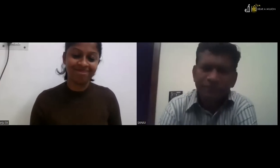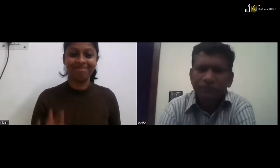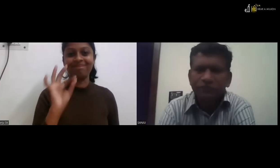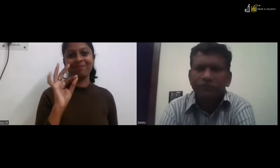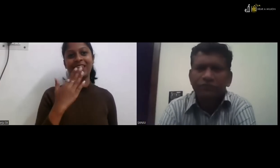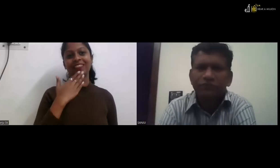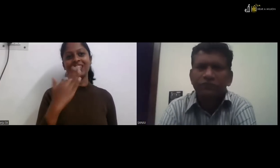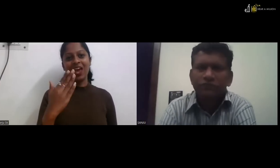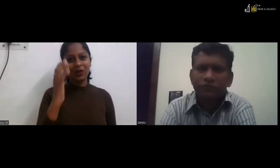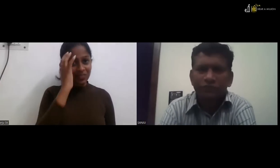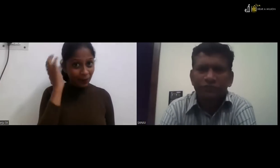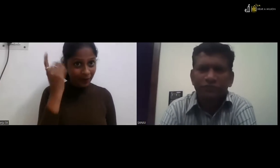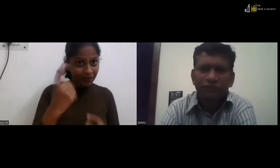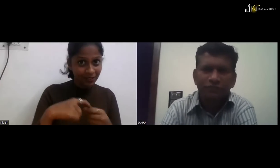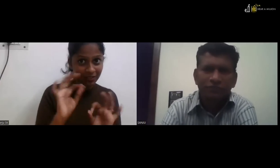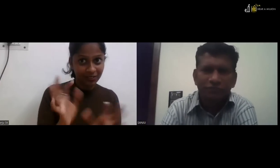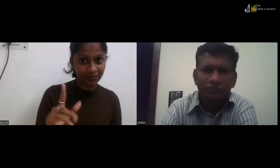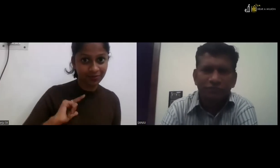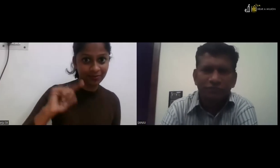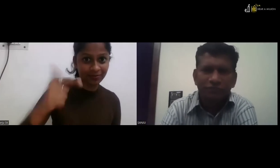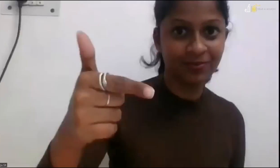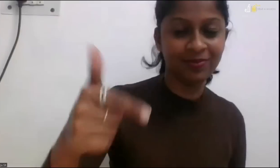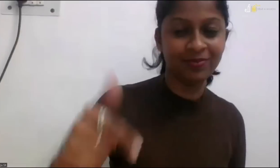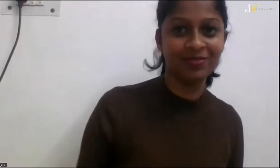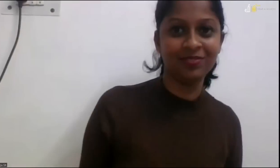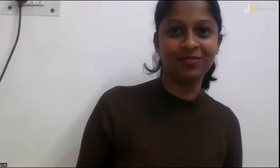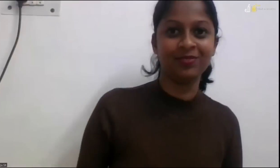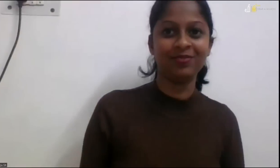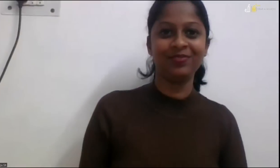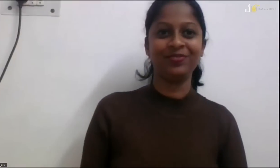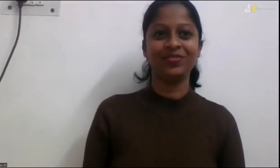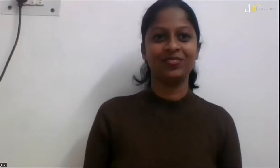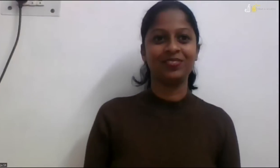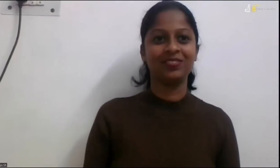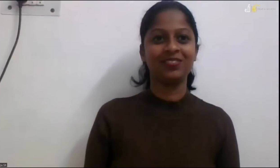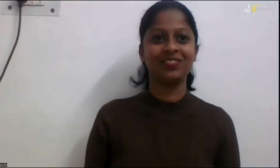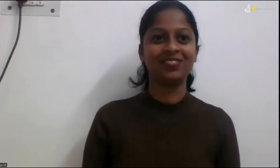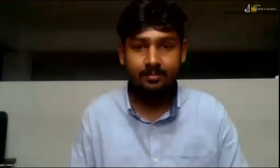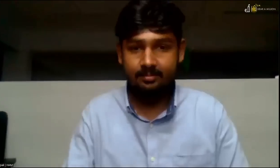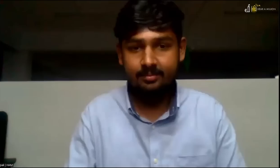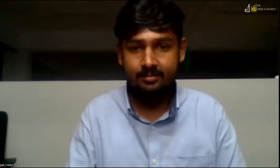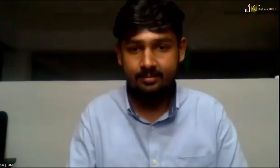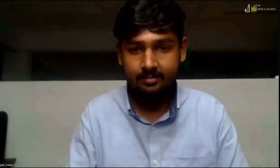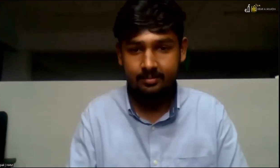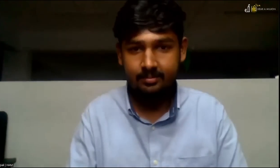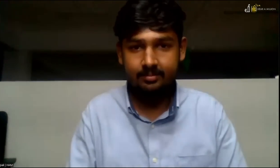important over here. Okay, thank you, Saju. So Deepak, could you please interchange?